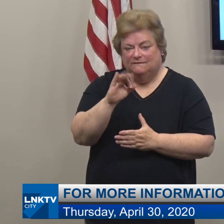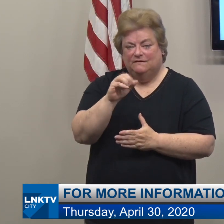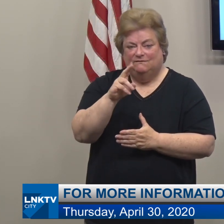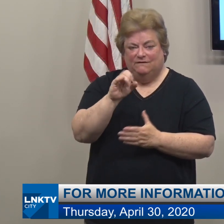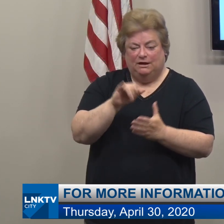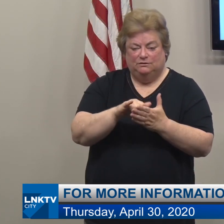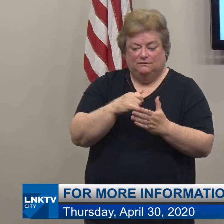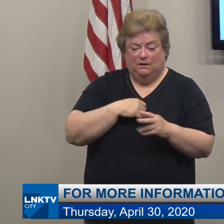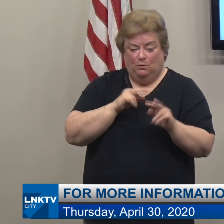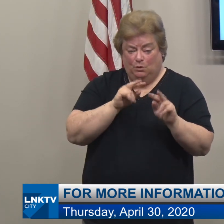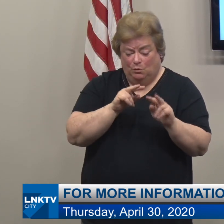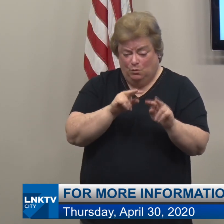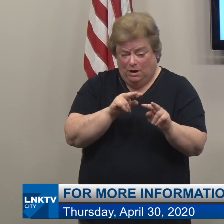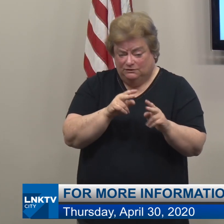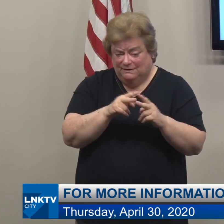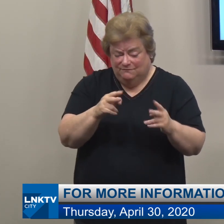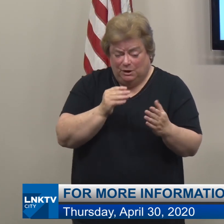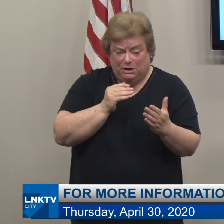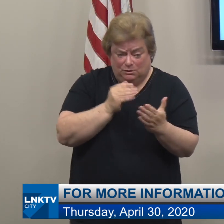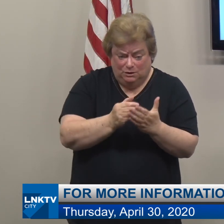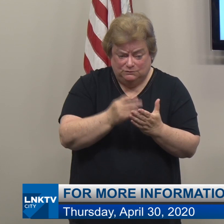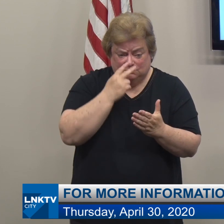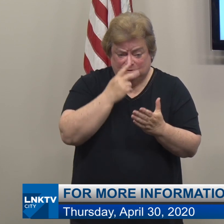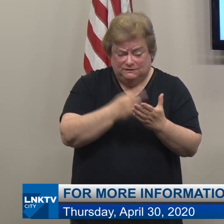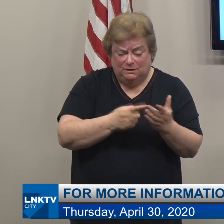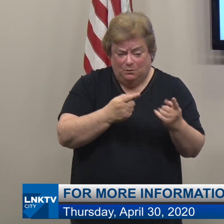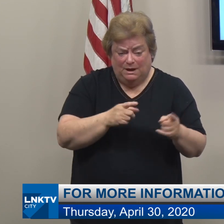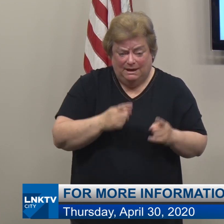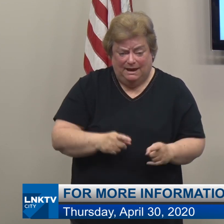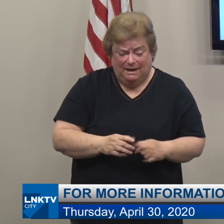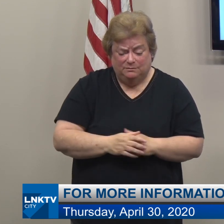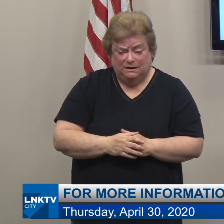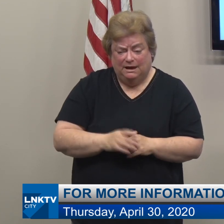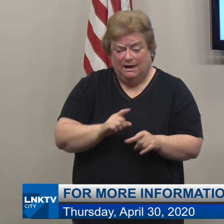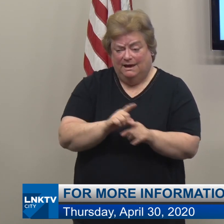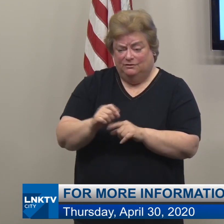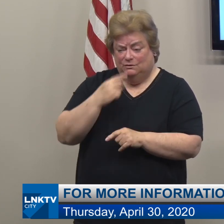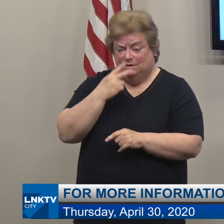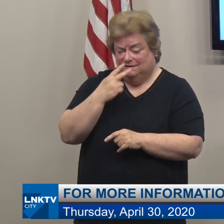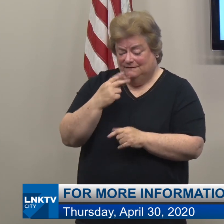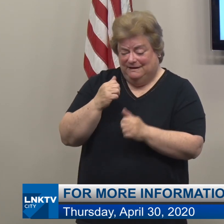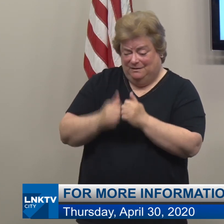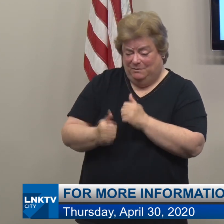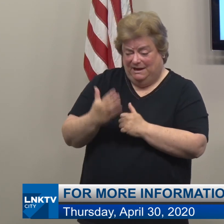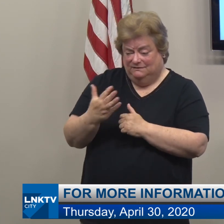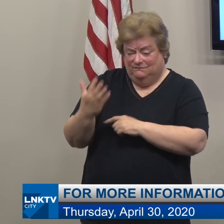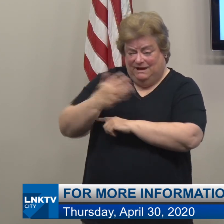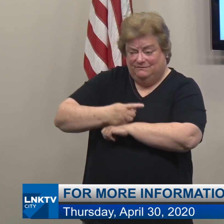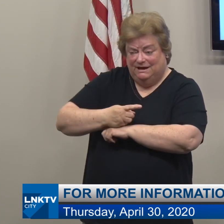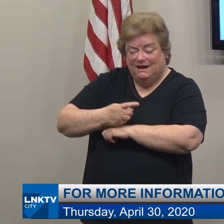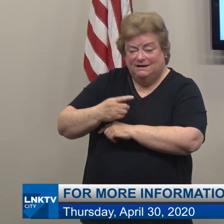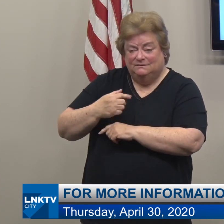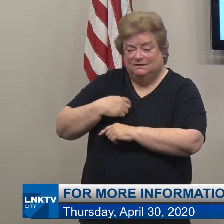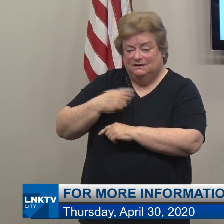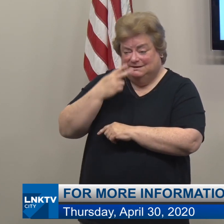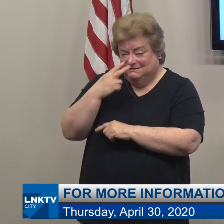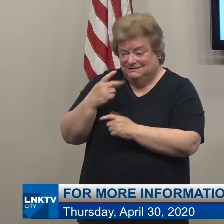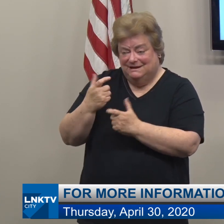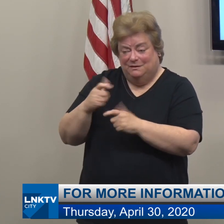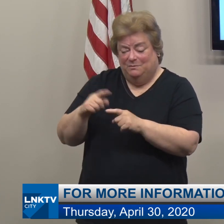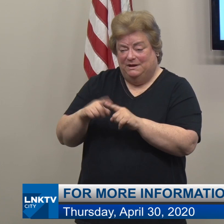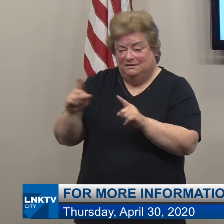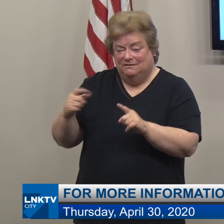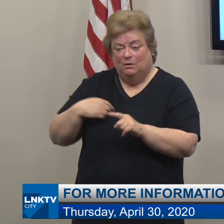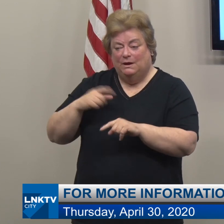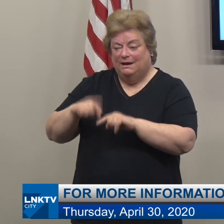closely to see what happens. And as you can see in just the last 5 days, the difference we have, we can't predict what the